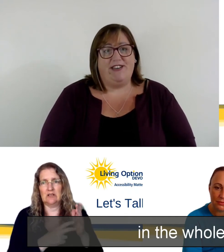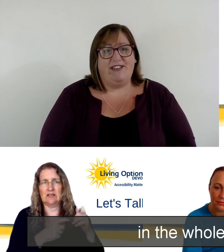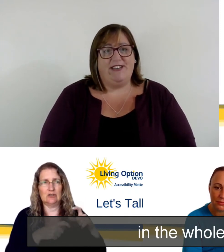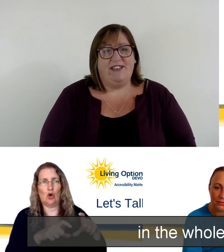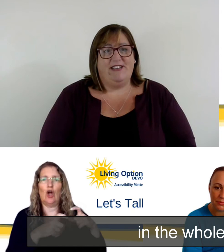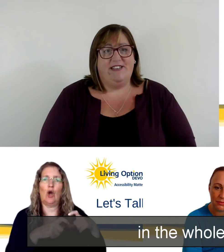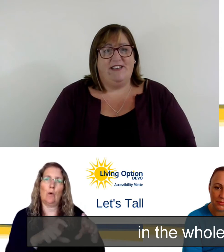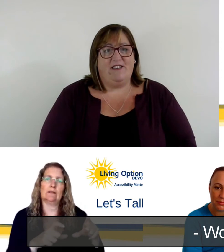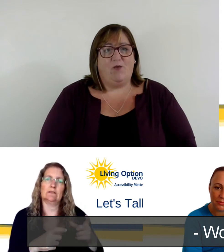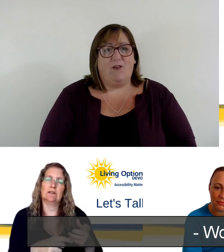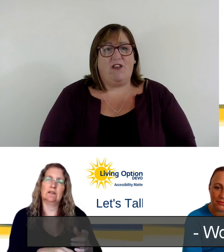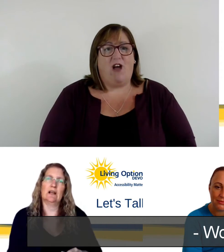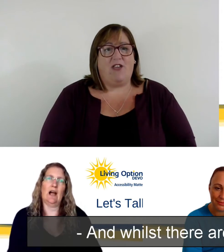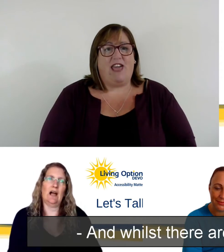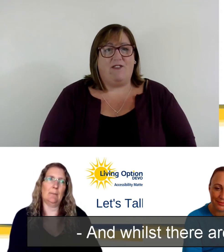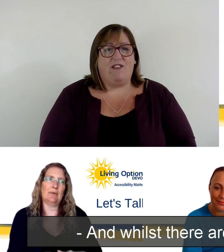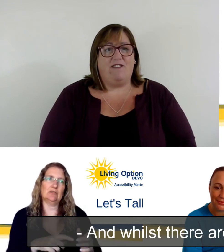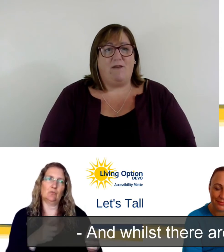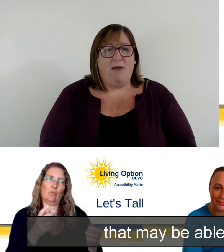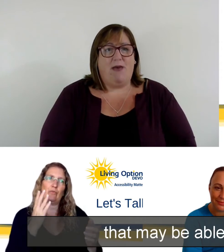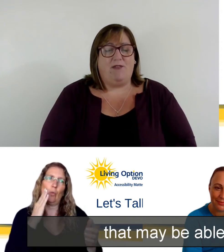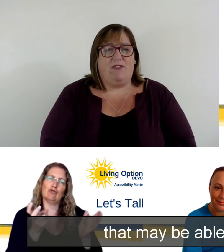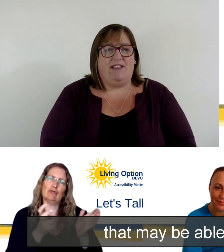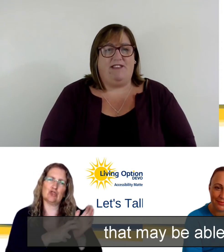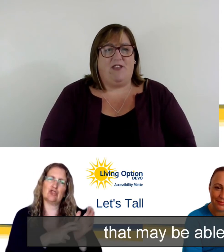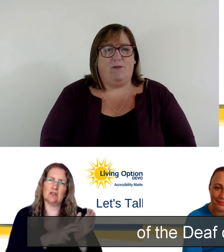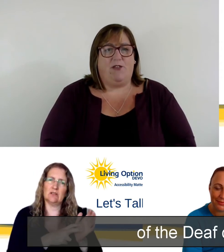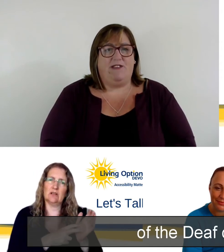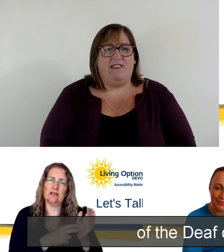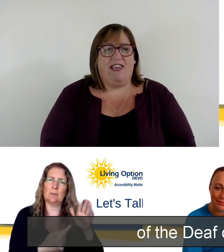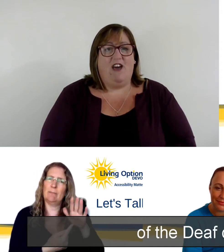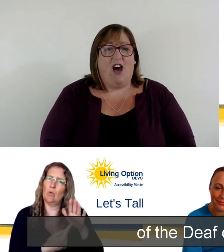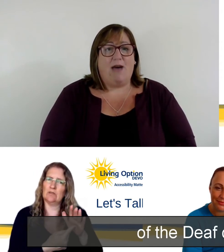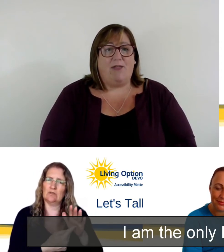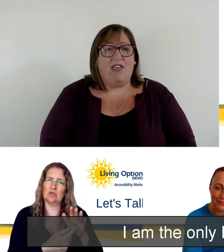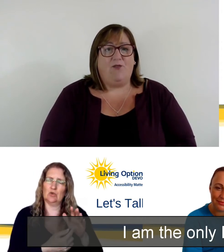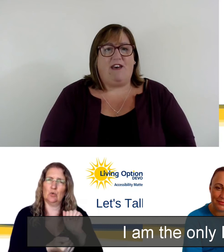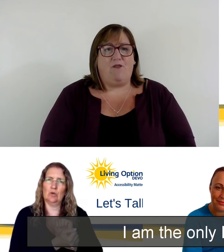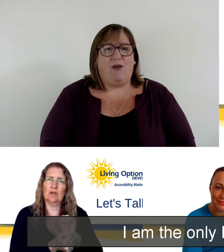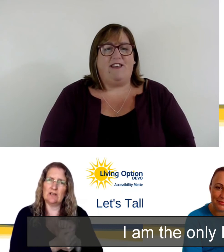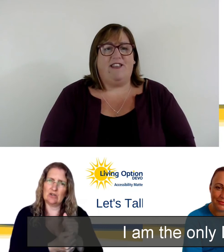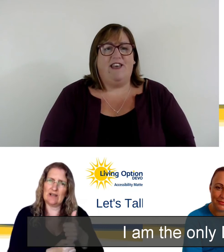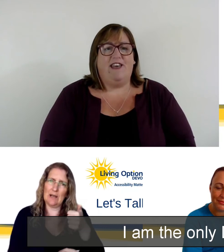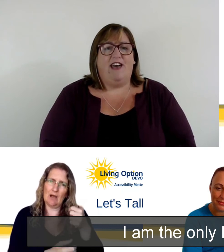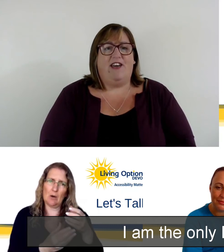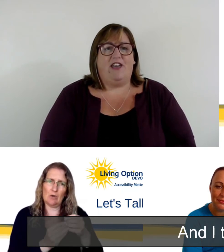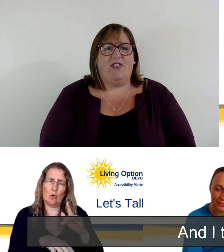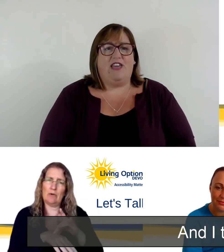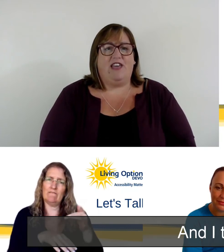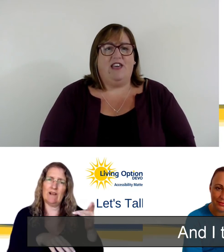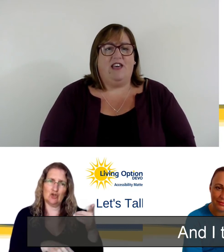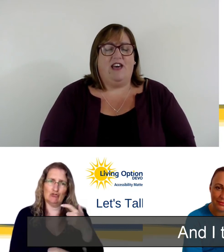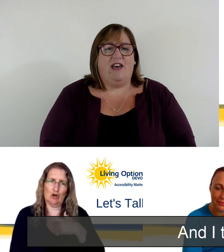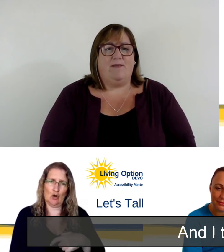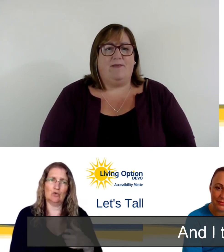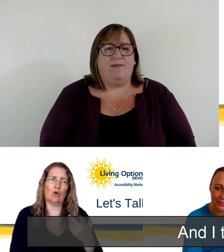of Devon. Wow. And whilst there are other counsellors that may be able to meet the needs of the deaf community, I am the only deaf person. And I